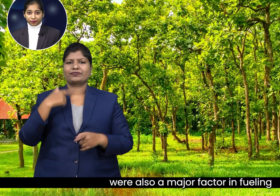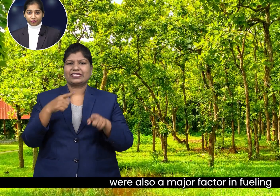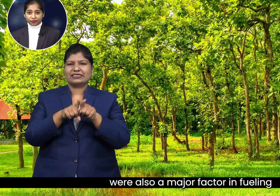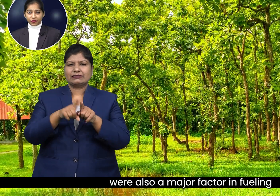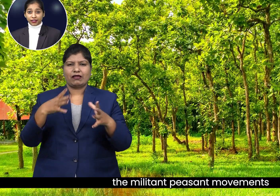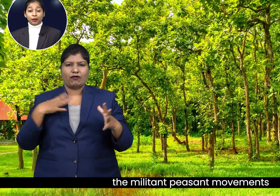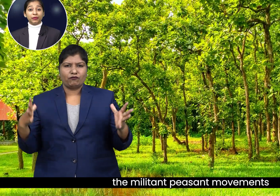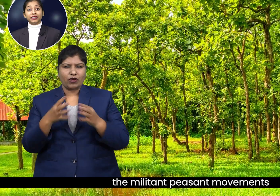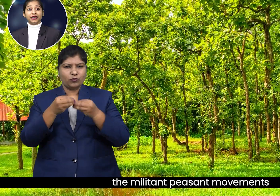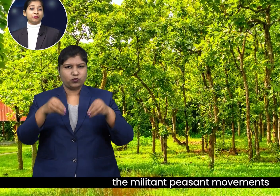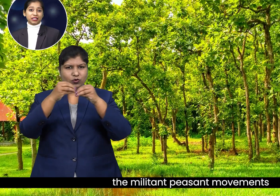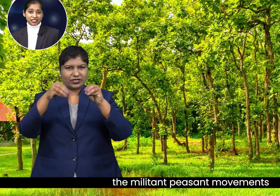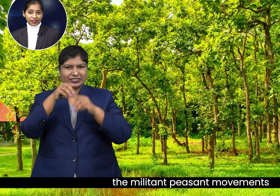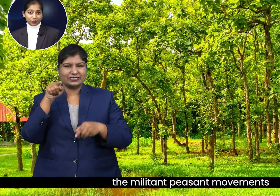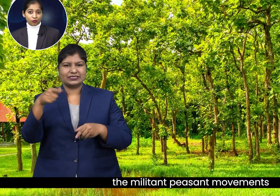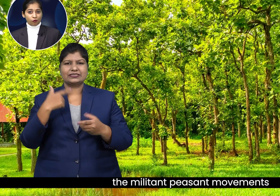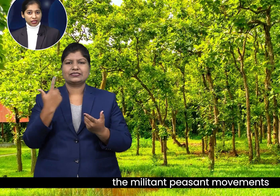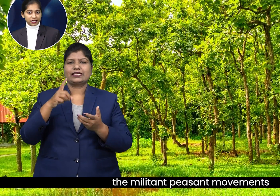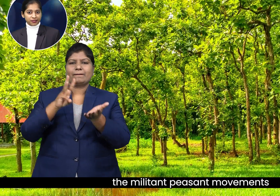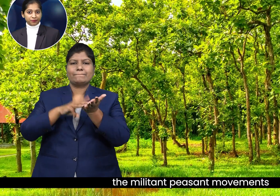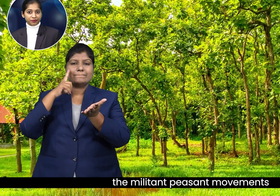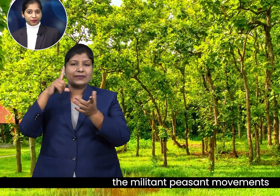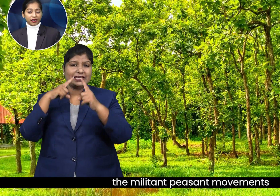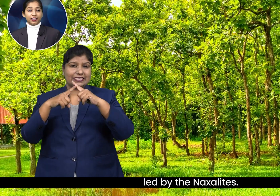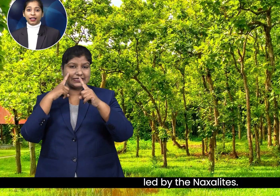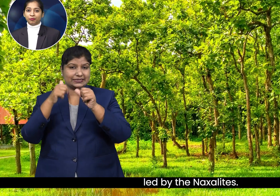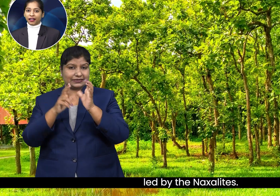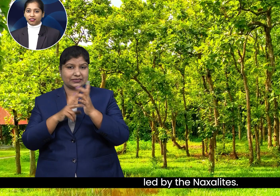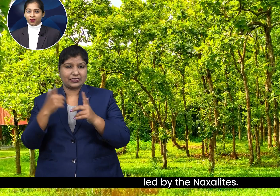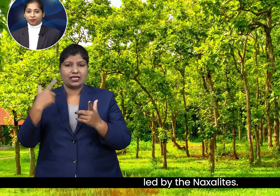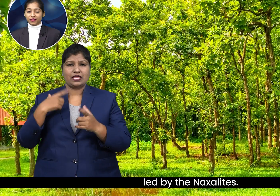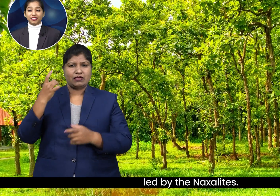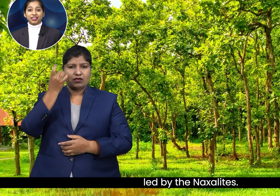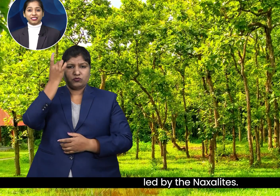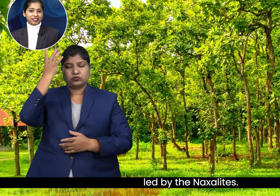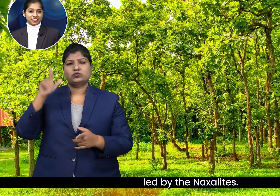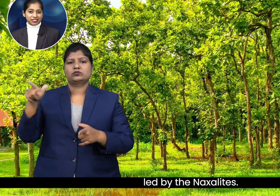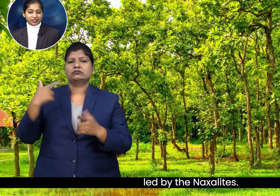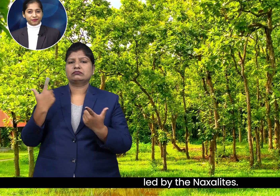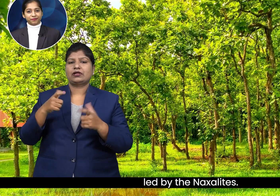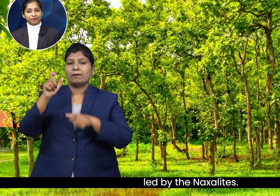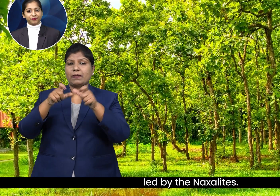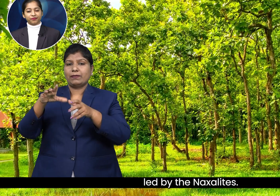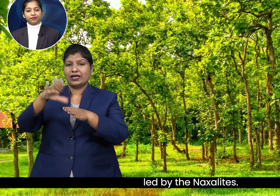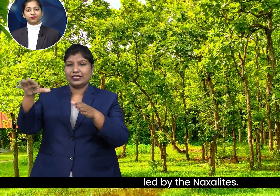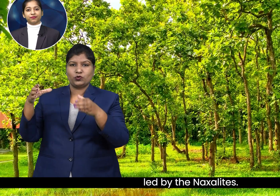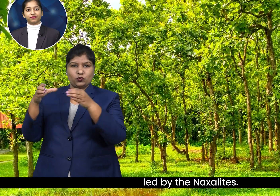fueling the militant peasant movements led by the Naxalites.